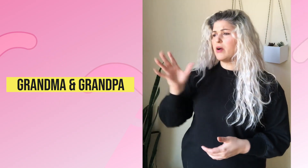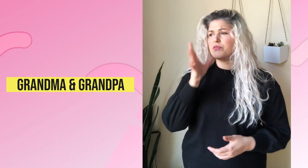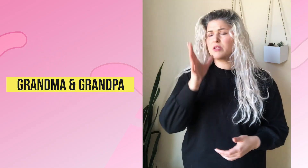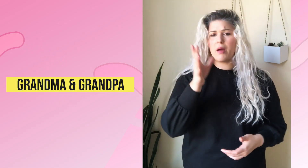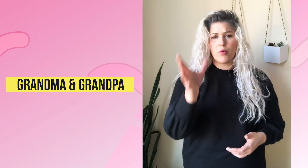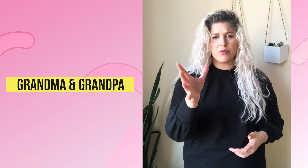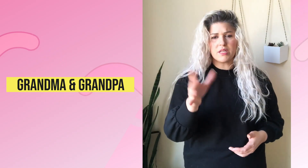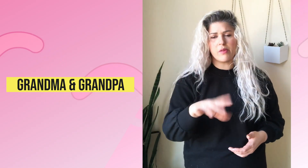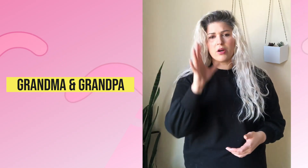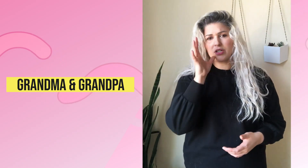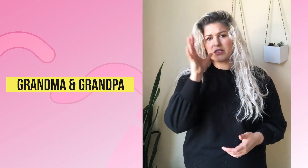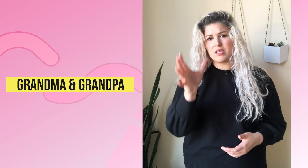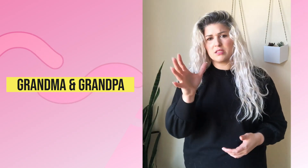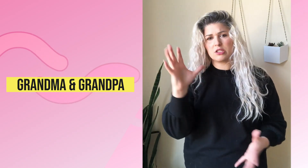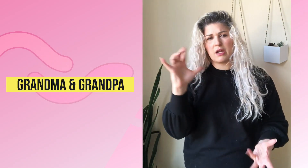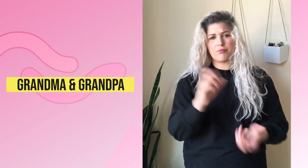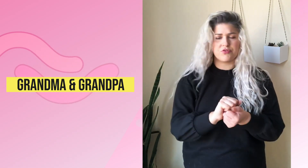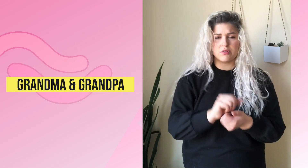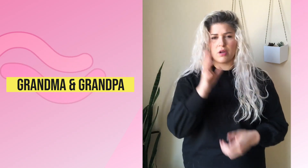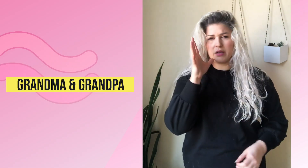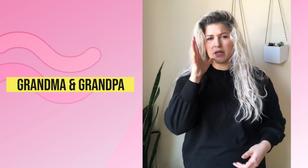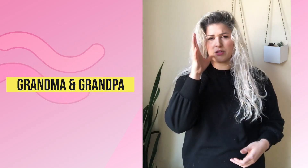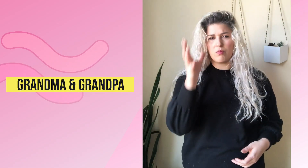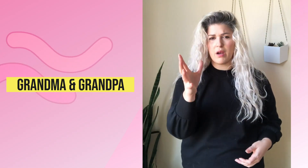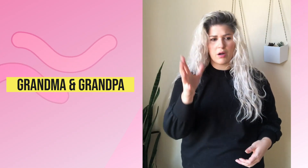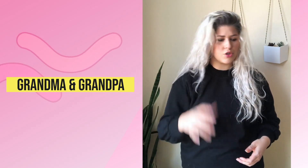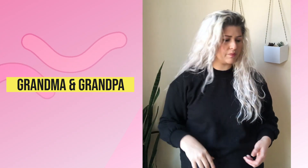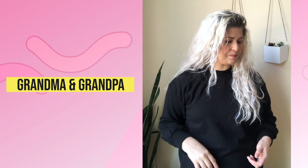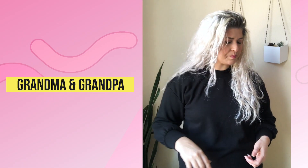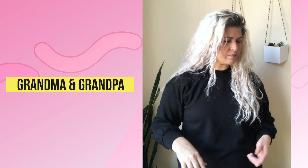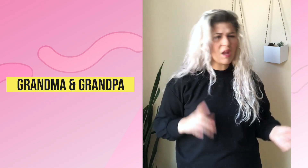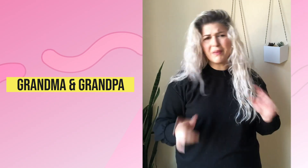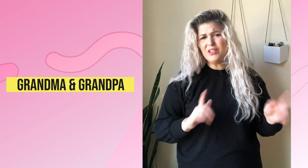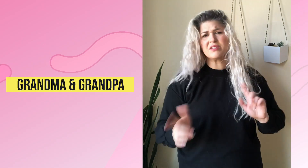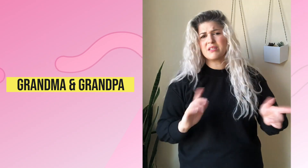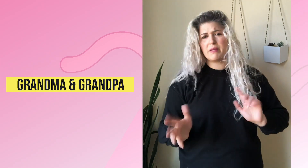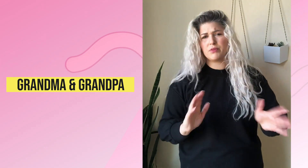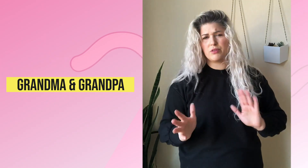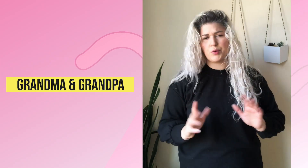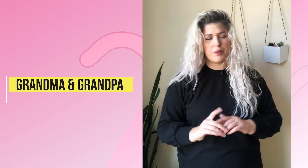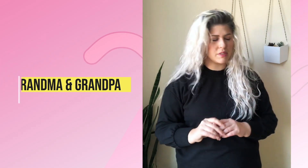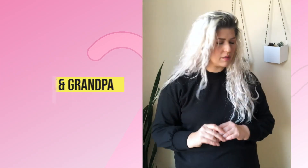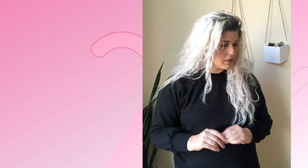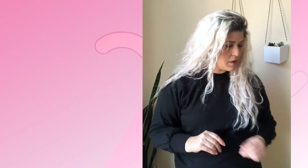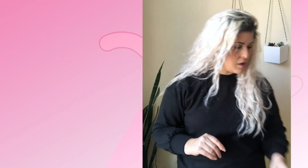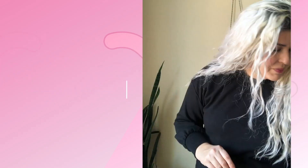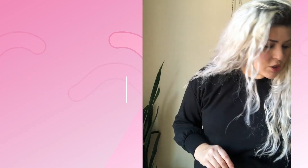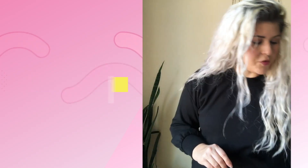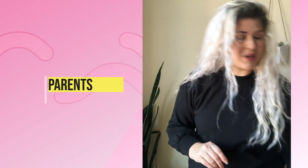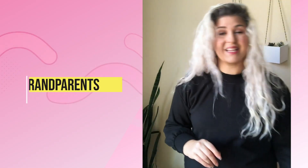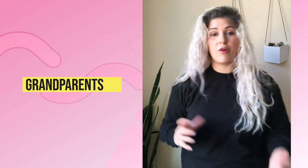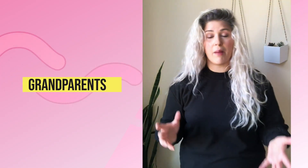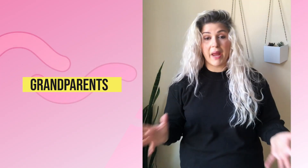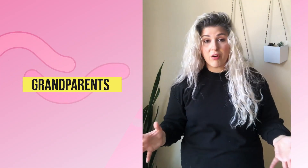time ago it was taught more with a double arch, and it's since just kind of gone down to 1 arch, but you'll see people do it both ways.